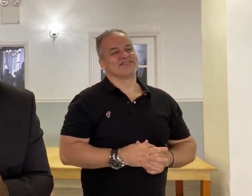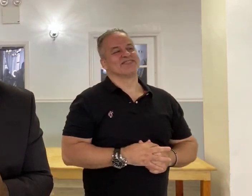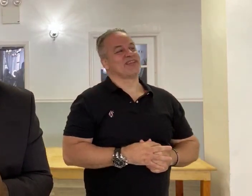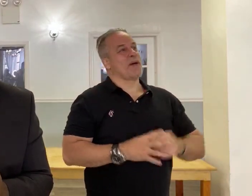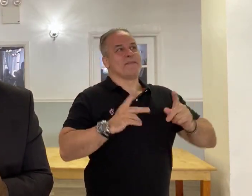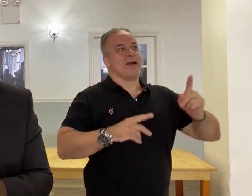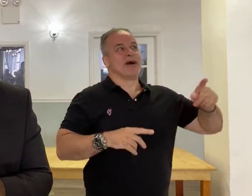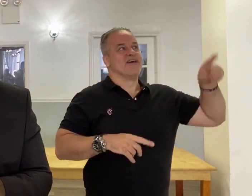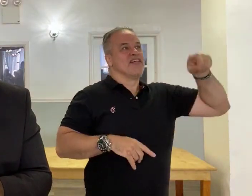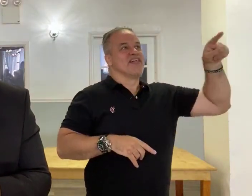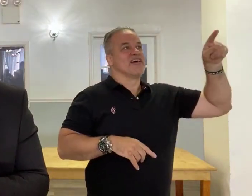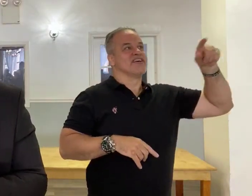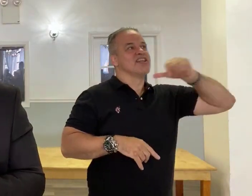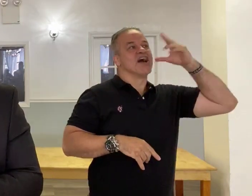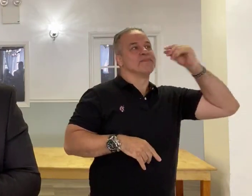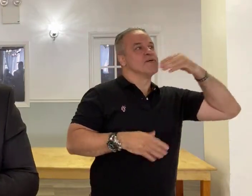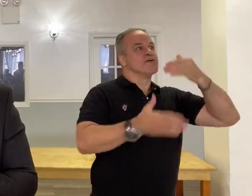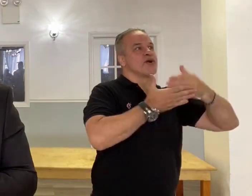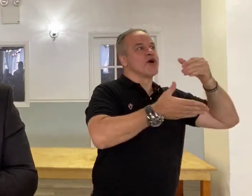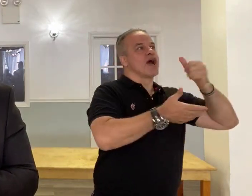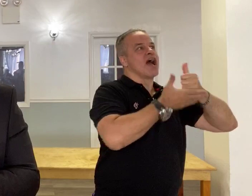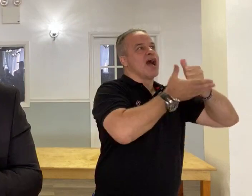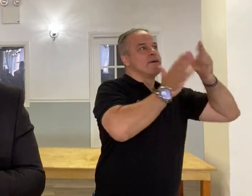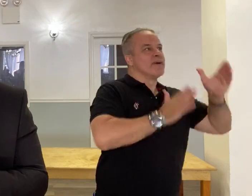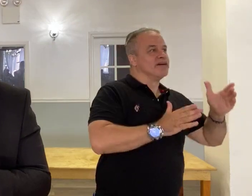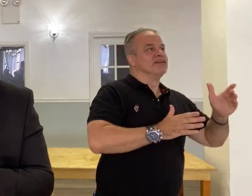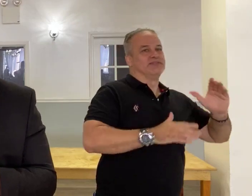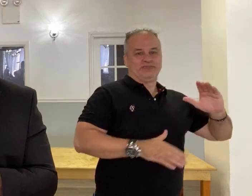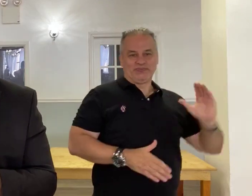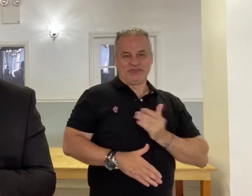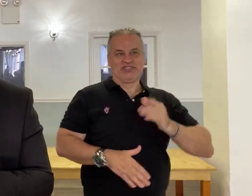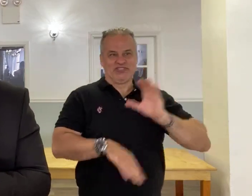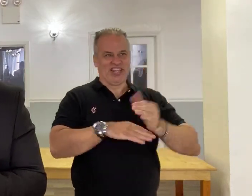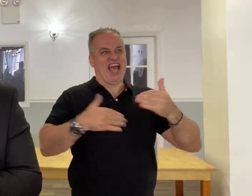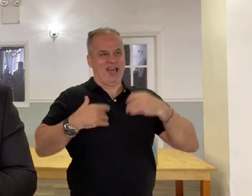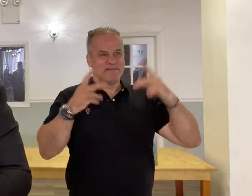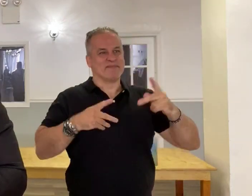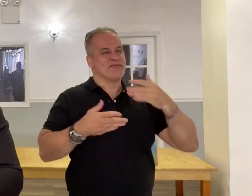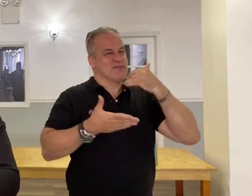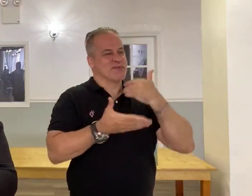church. They don't know what's going on. Amen. Praise the Lord. All right,